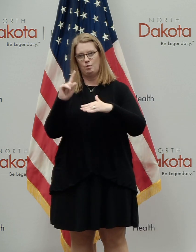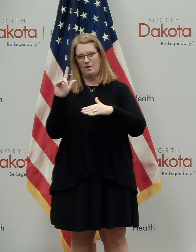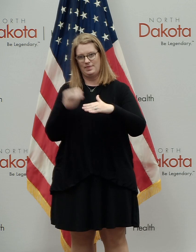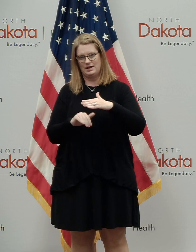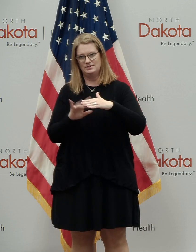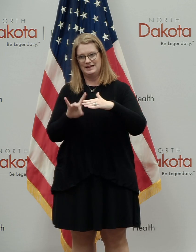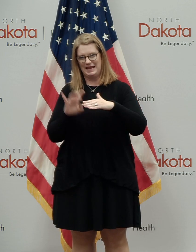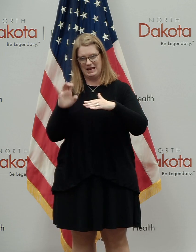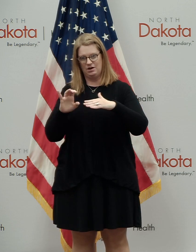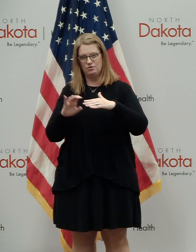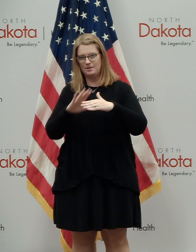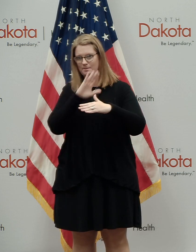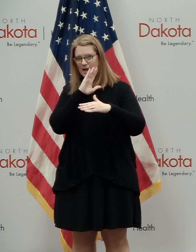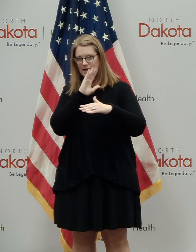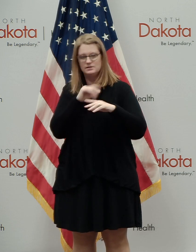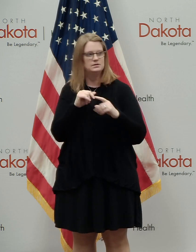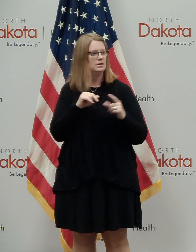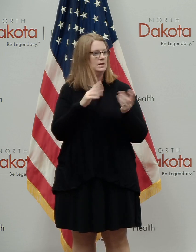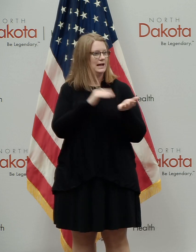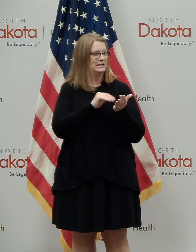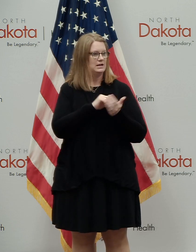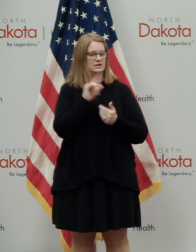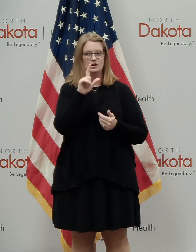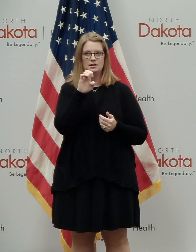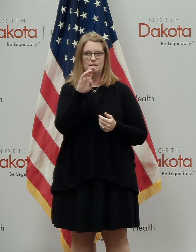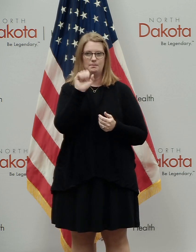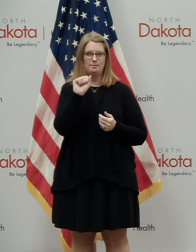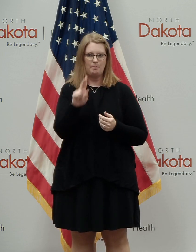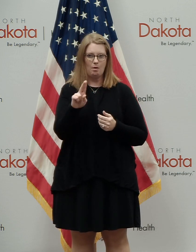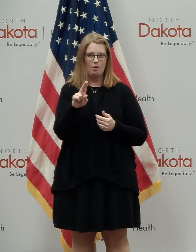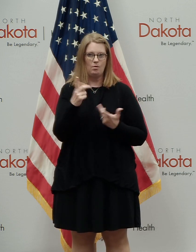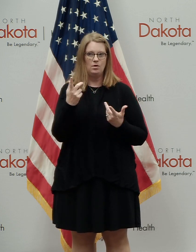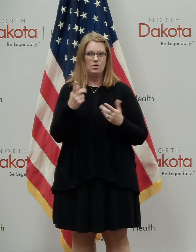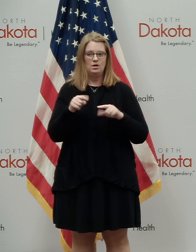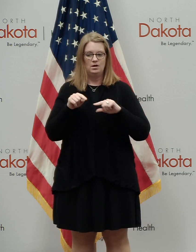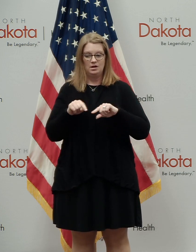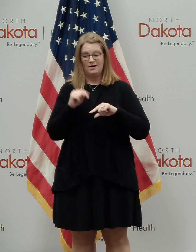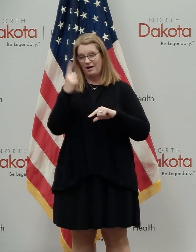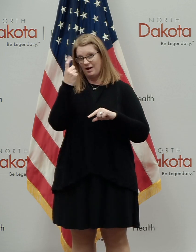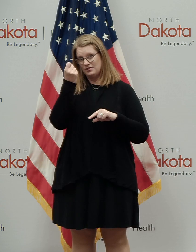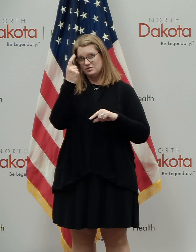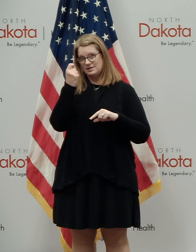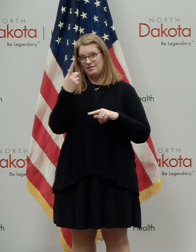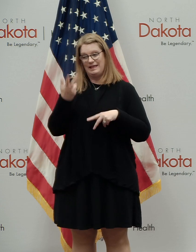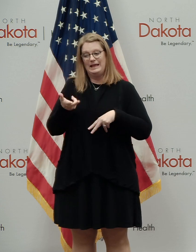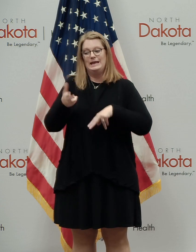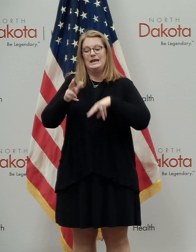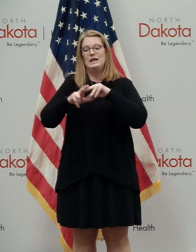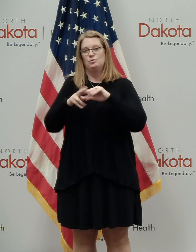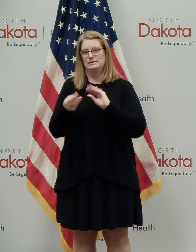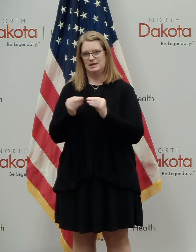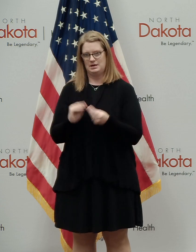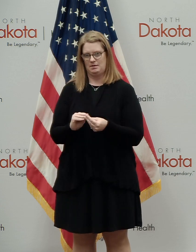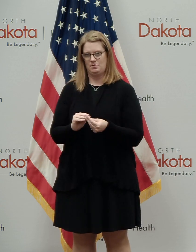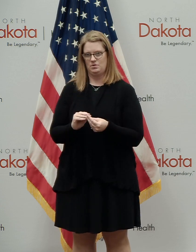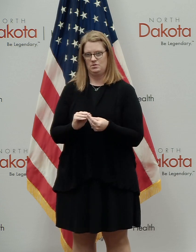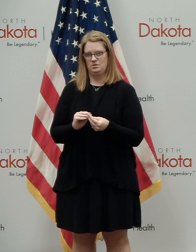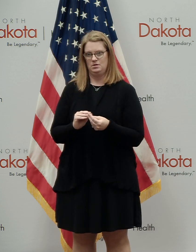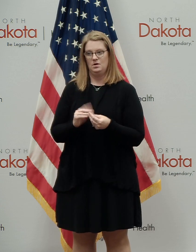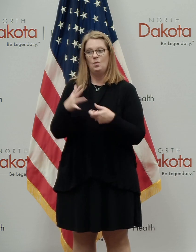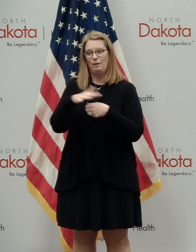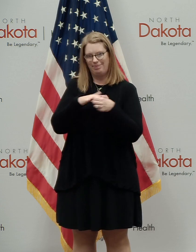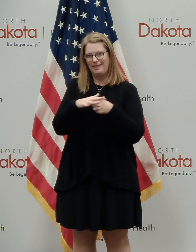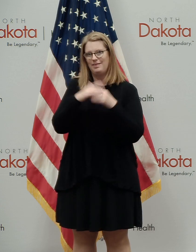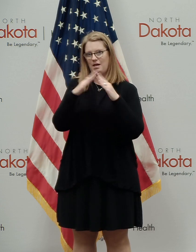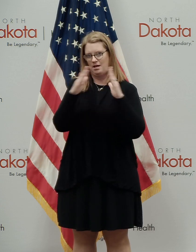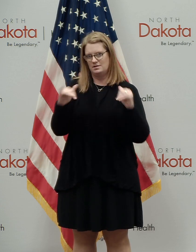1,800 staffed beds. You heard from Dr. LeBeau with what they call flex. They can increase the number of staffed beds under the roof of the hospitals they